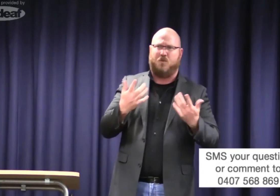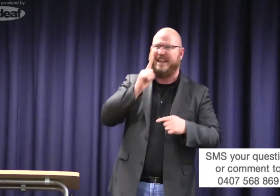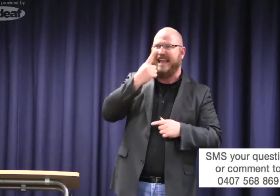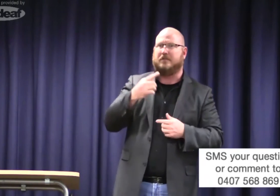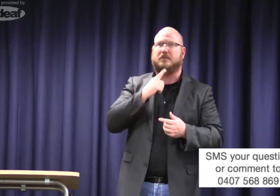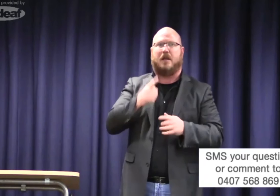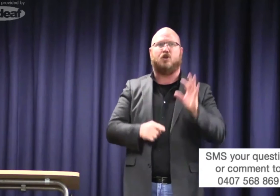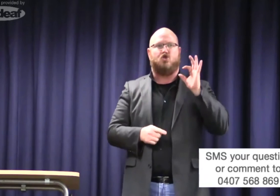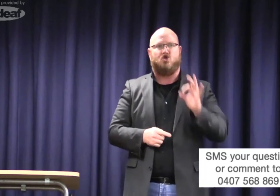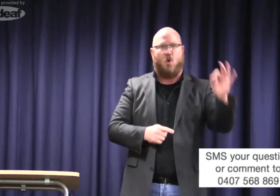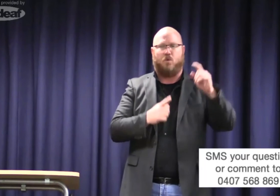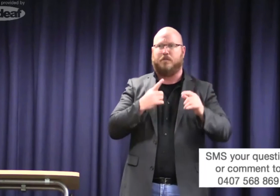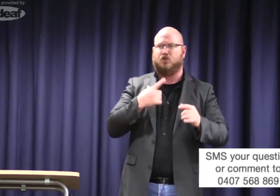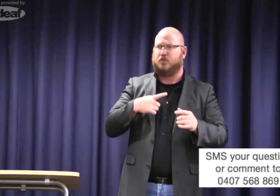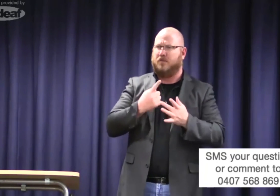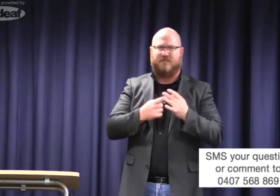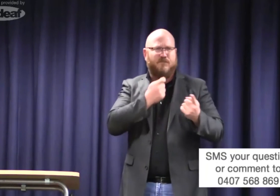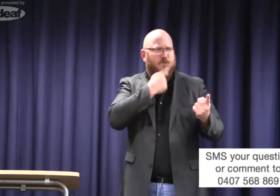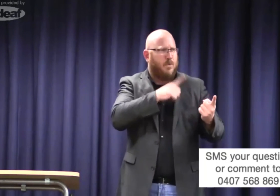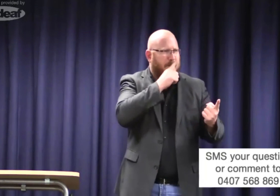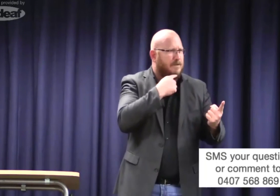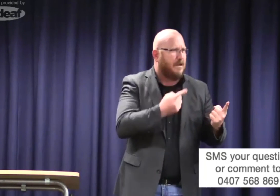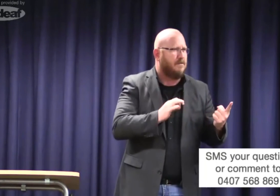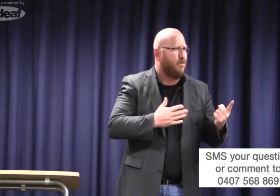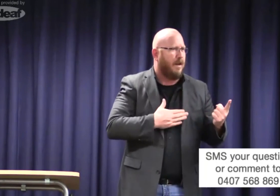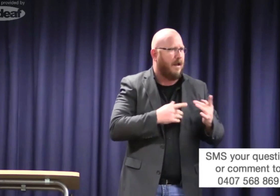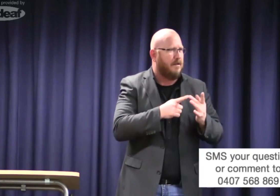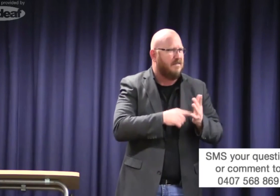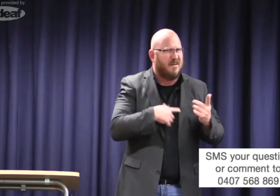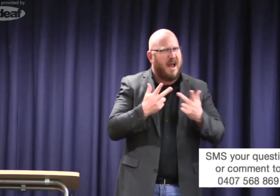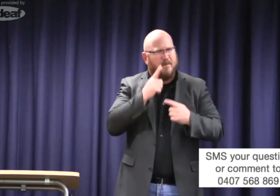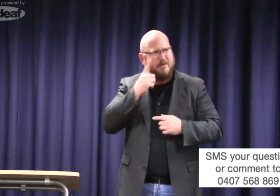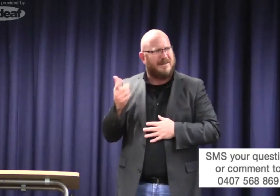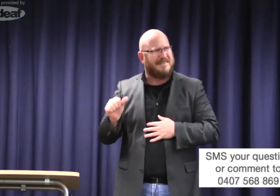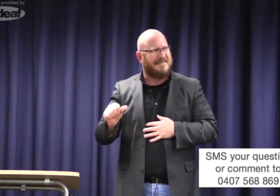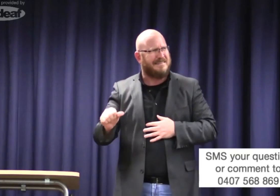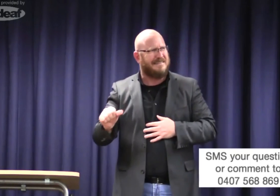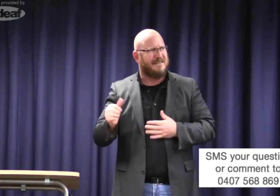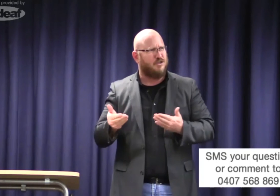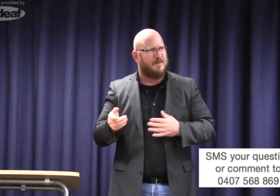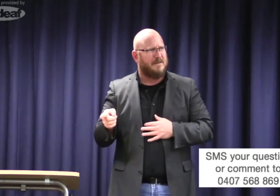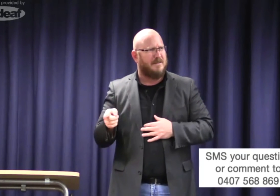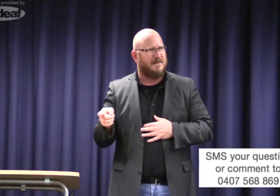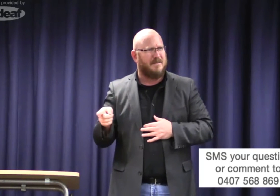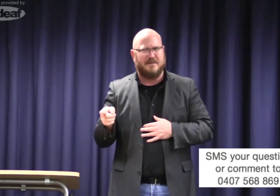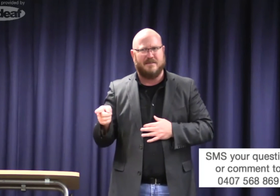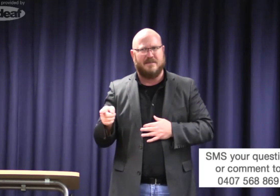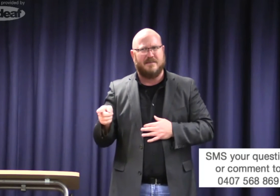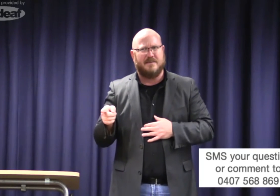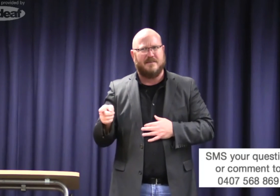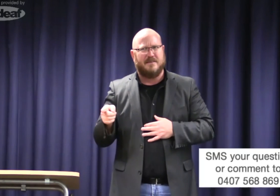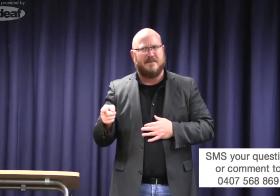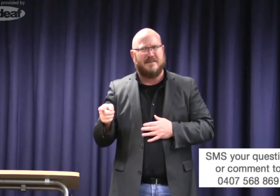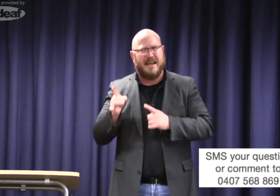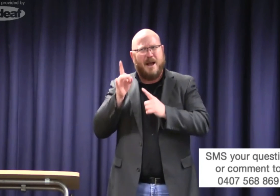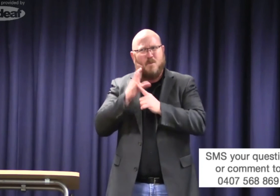it's valid and worthwhile. But I think we can't just say no because a few people don't care and don't like